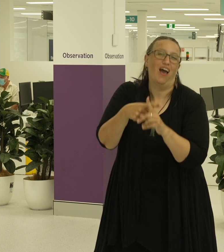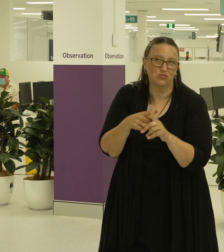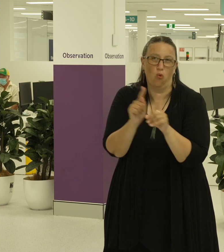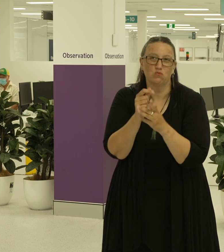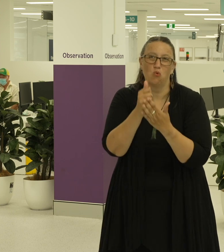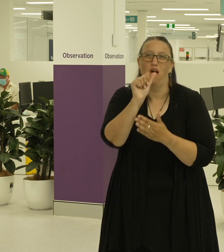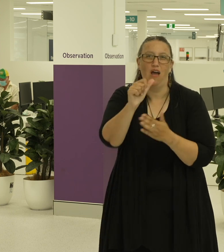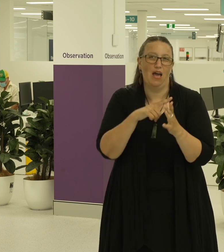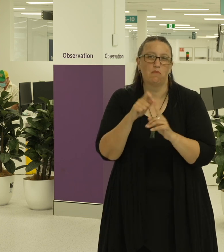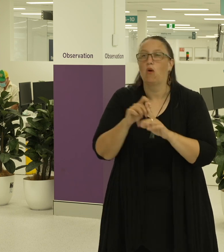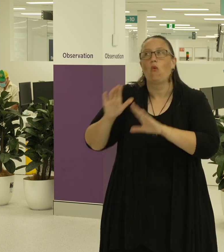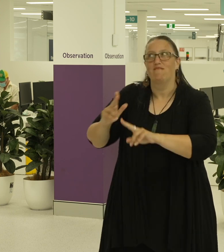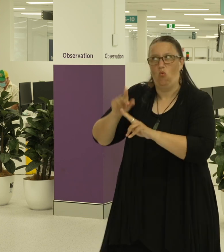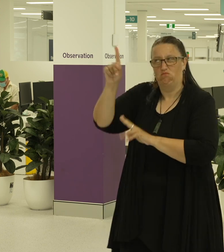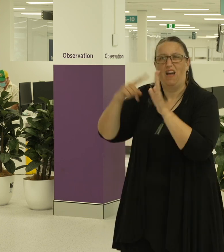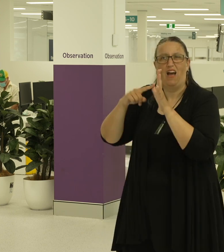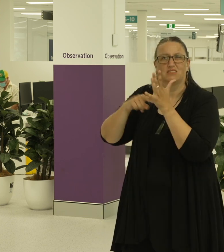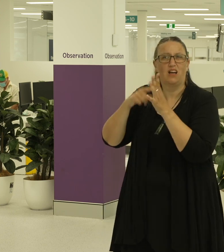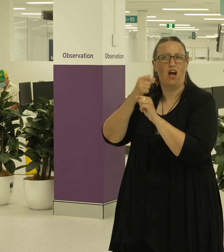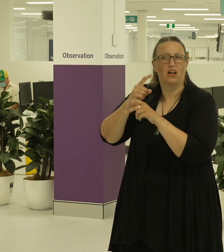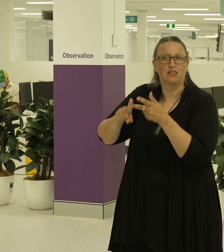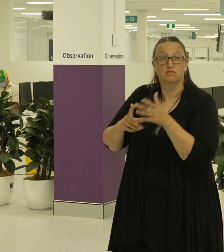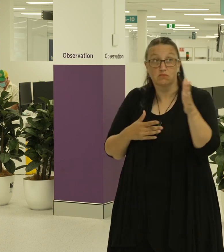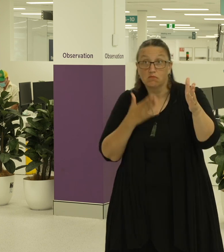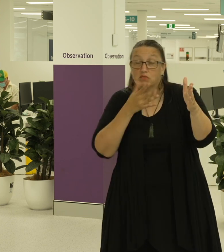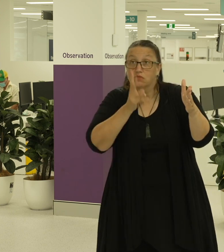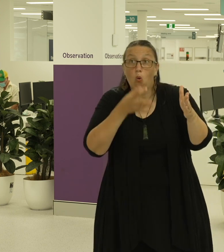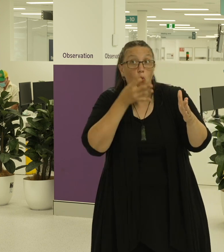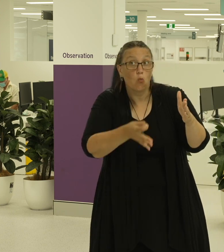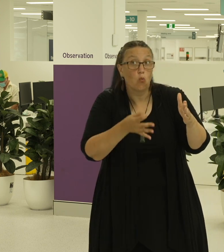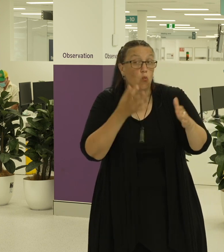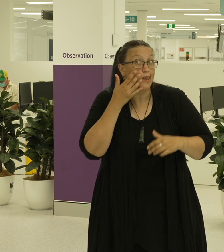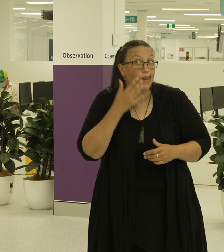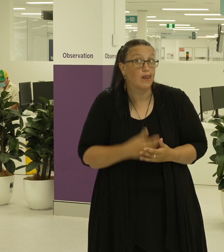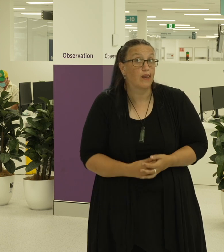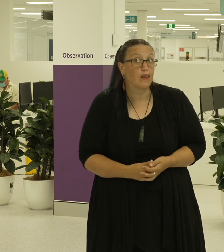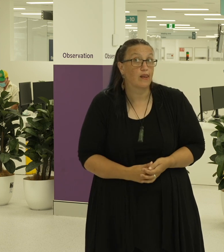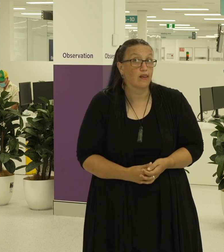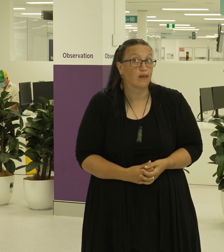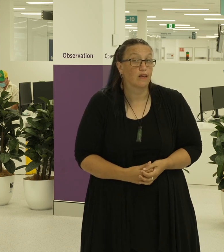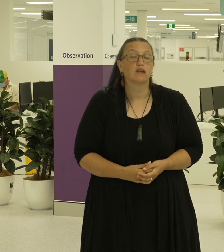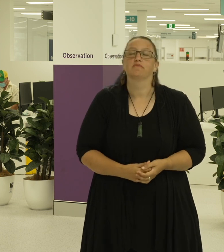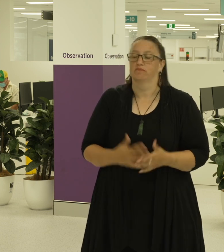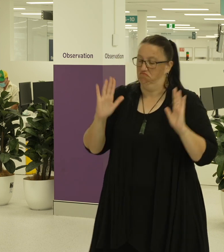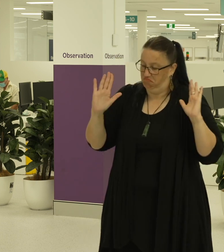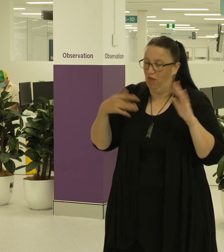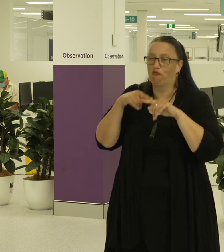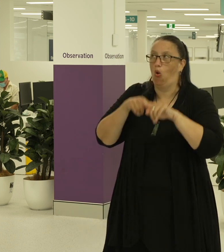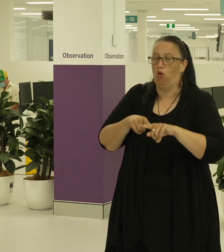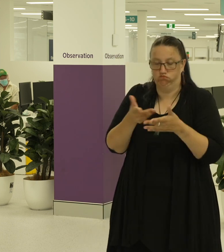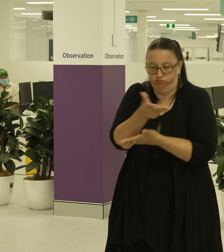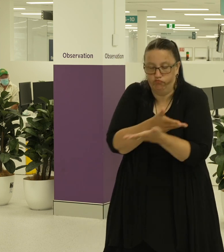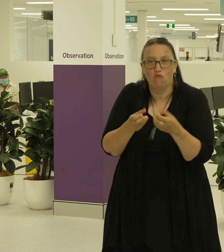So that's what we're waiting on at the target advice. What will be the timeline again? Well, we're just waiting. My understanding is, and again, it's my understanding based on discussions with